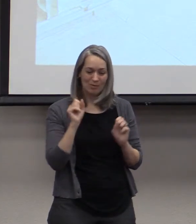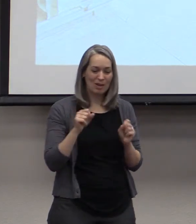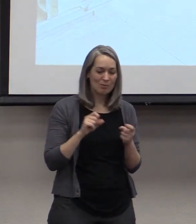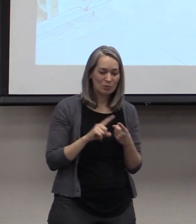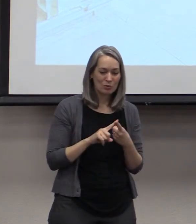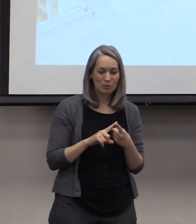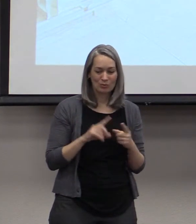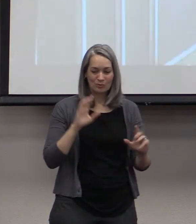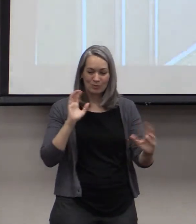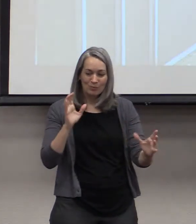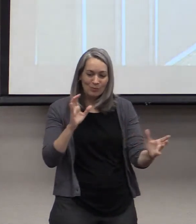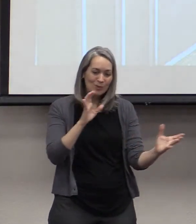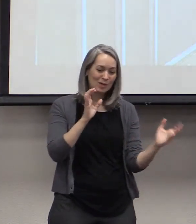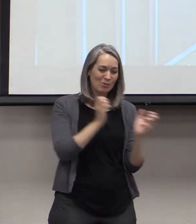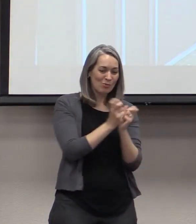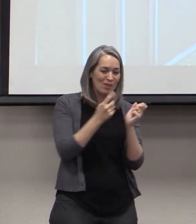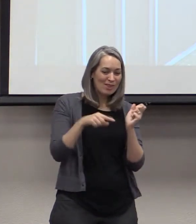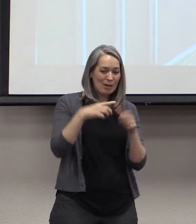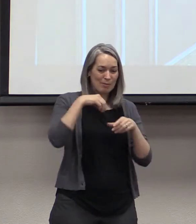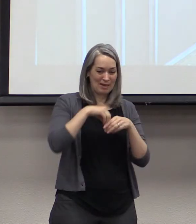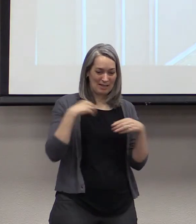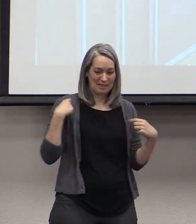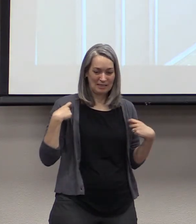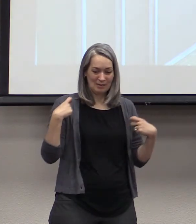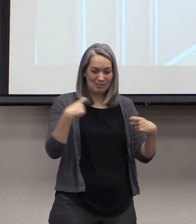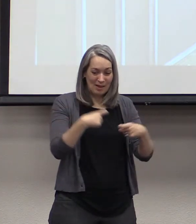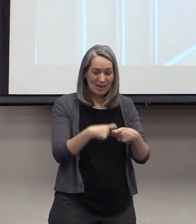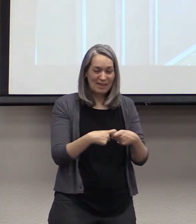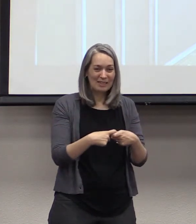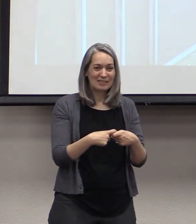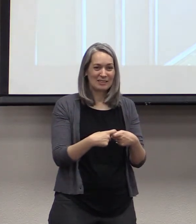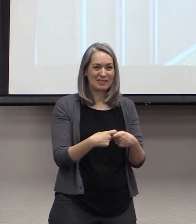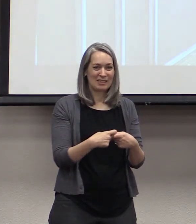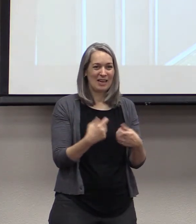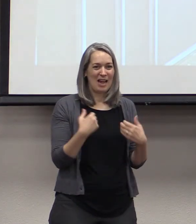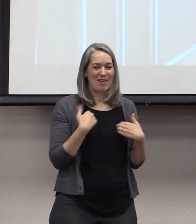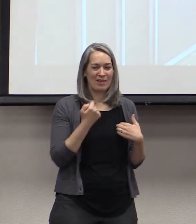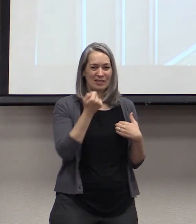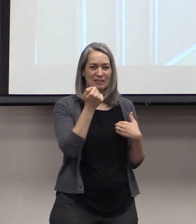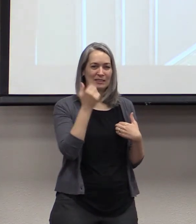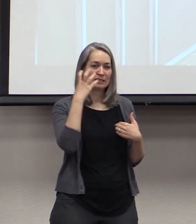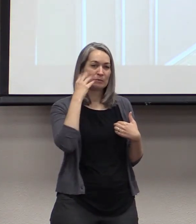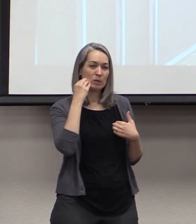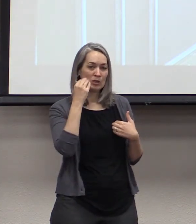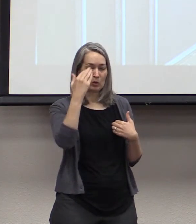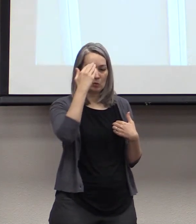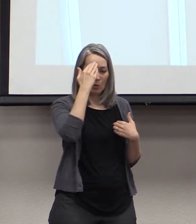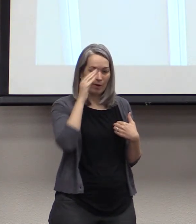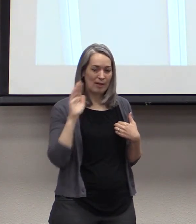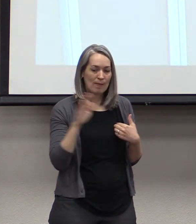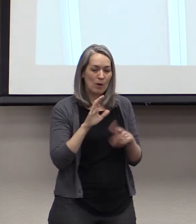to speak with them genuinely in Spanish, with having some experience knowing that culture.